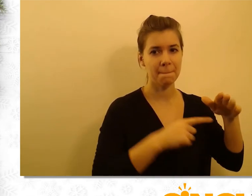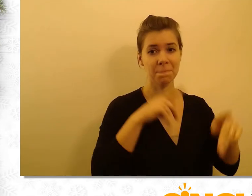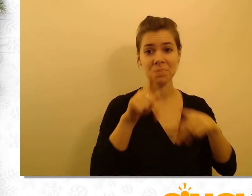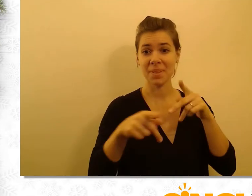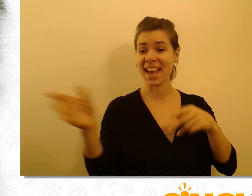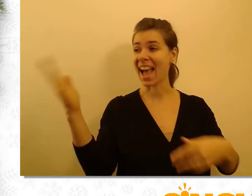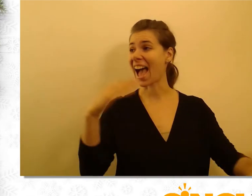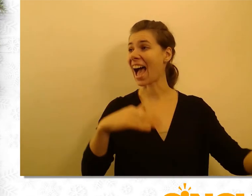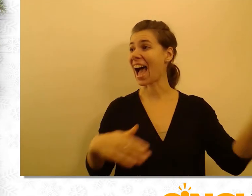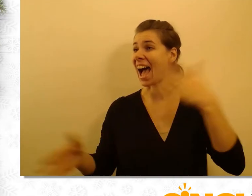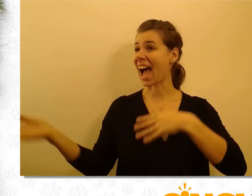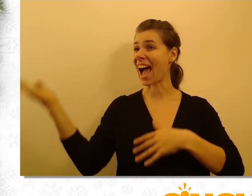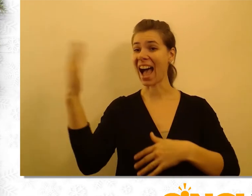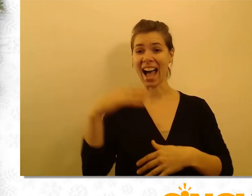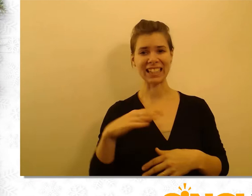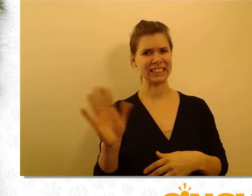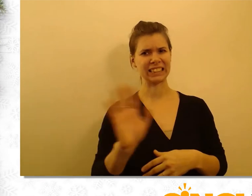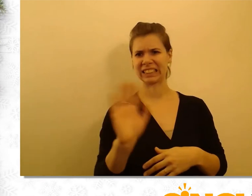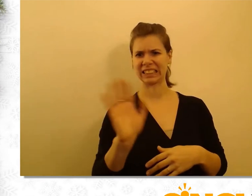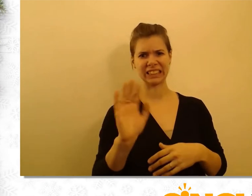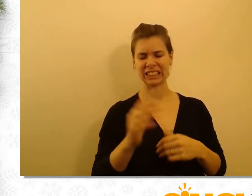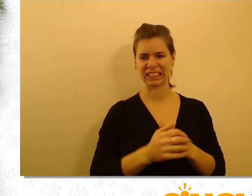don't share your space.